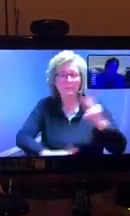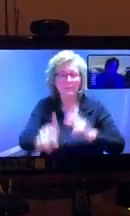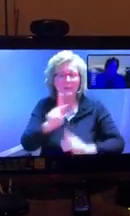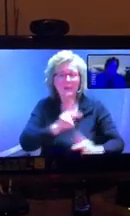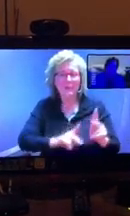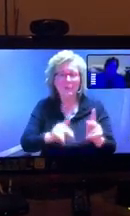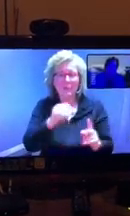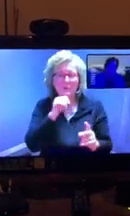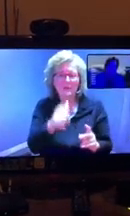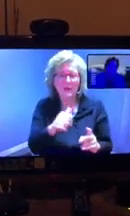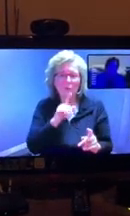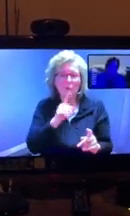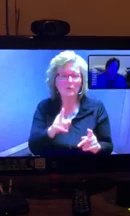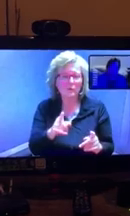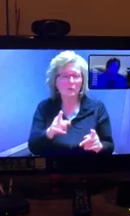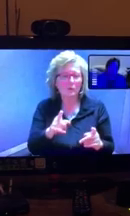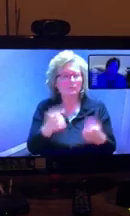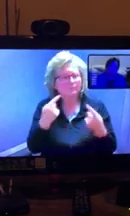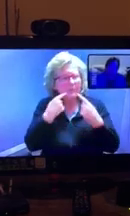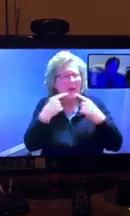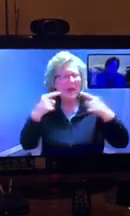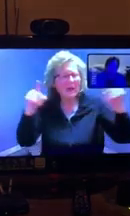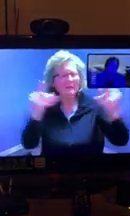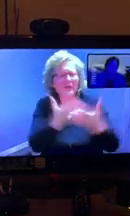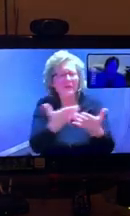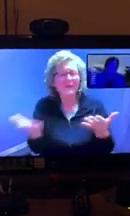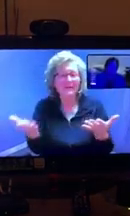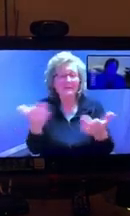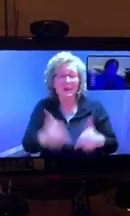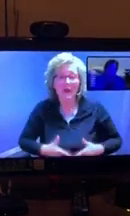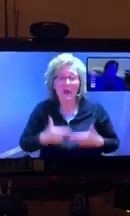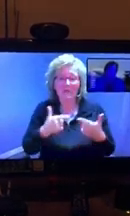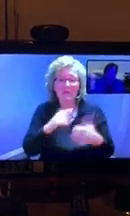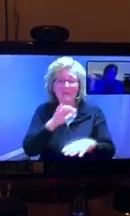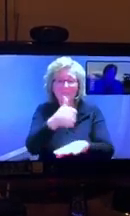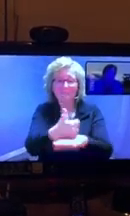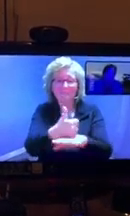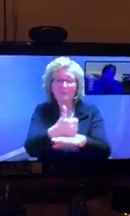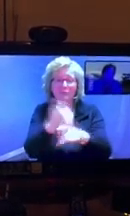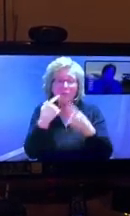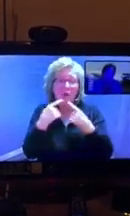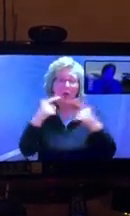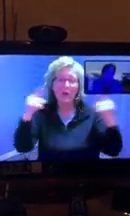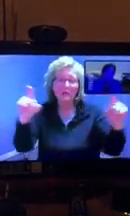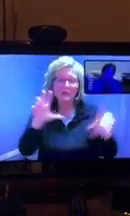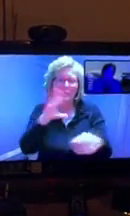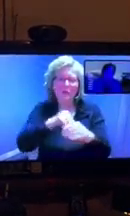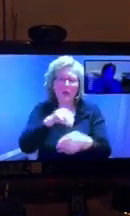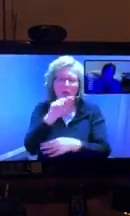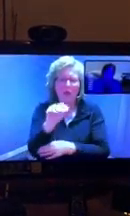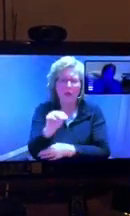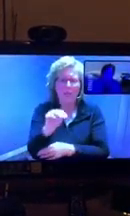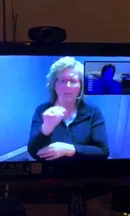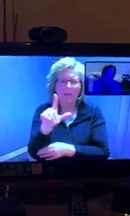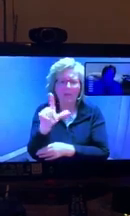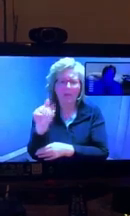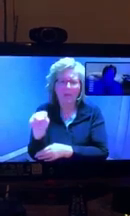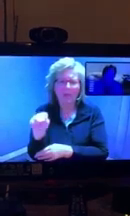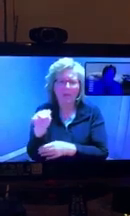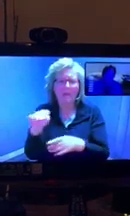accomplished the things in life that they had set out to accomplish in different industries, including the MLM industry and other industries. And so we